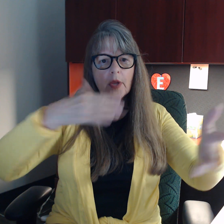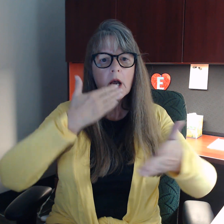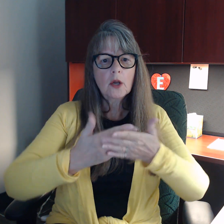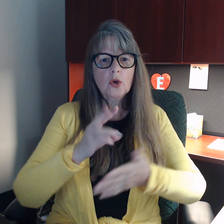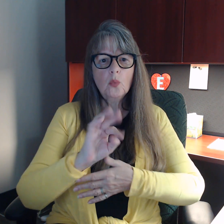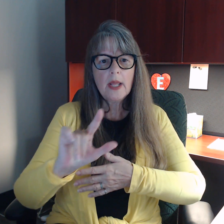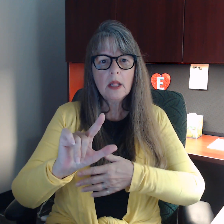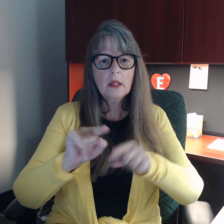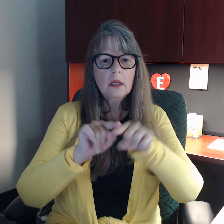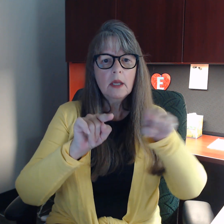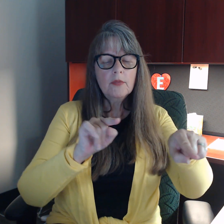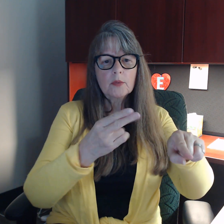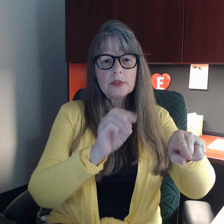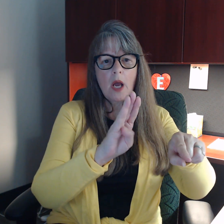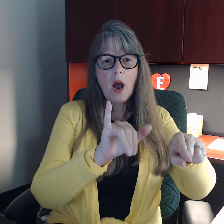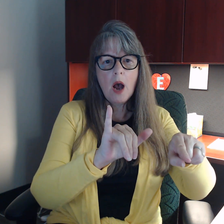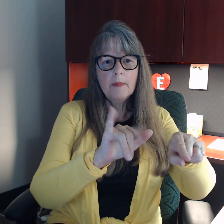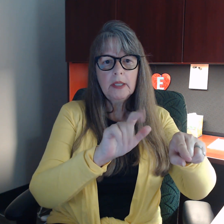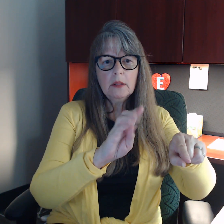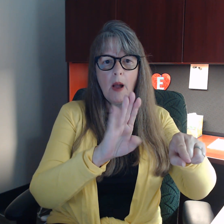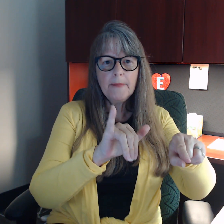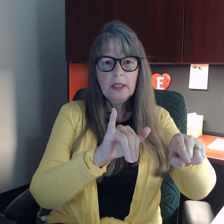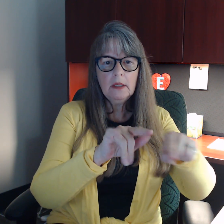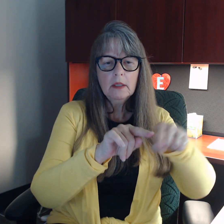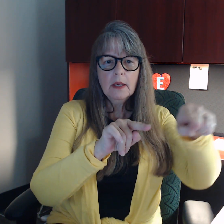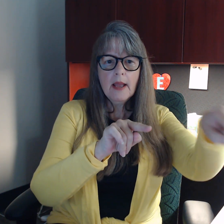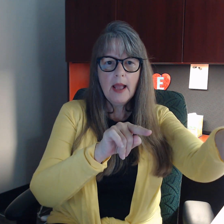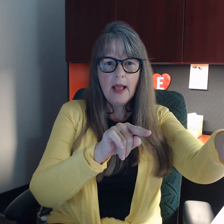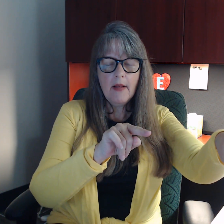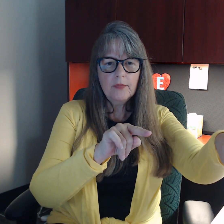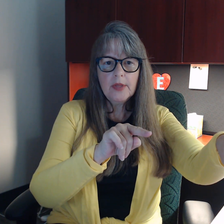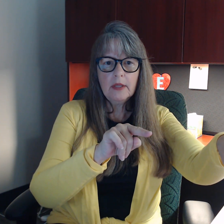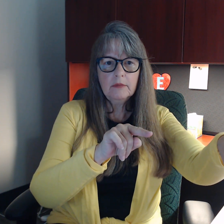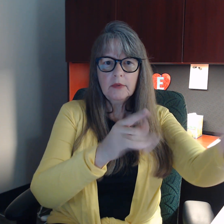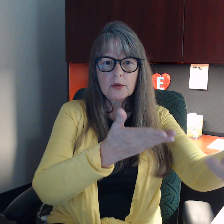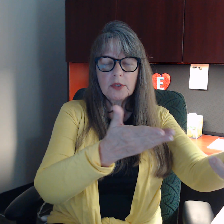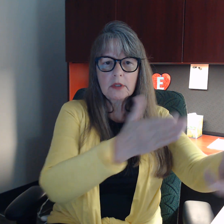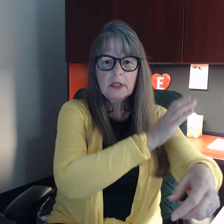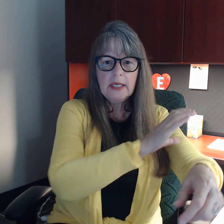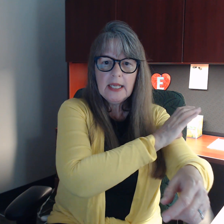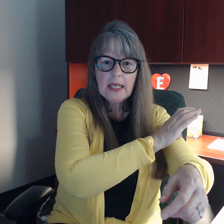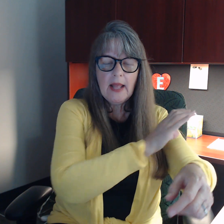a Goodwill, there was a Hobby Lobby, and then there's the clinic,